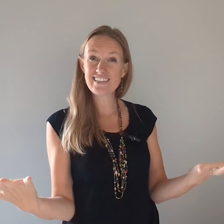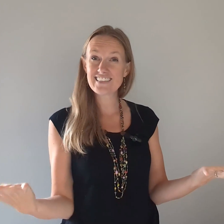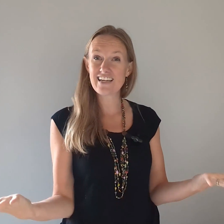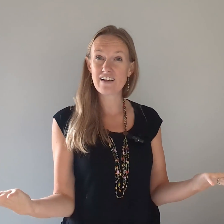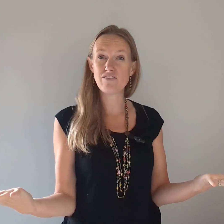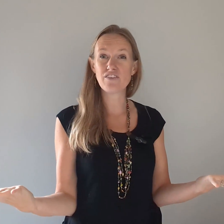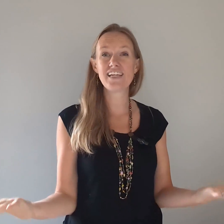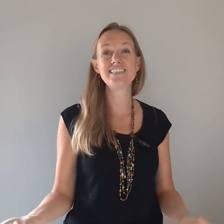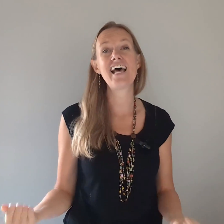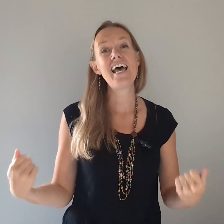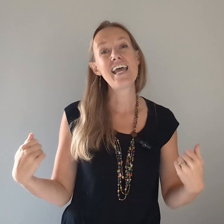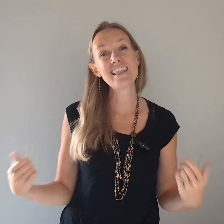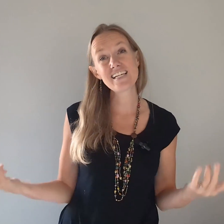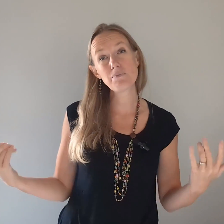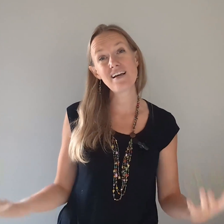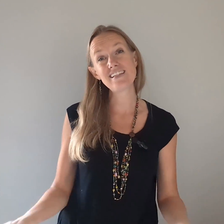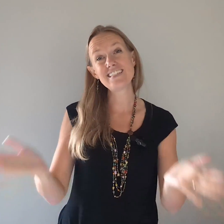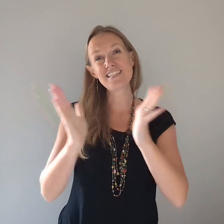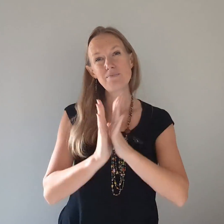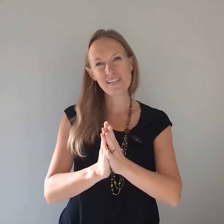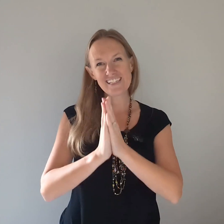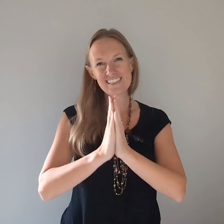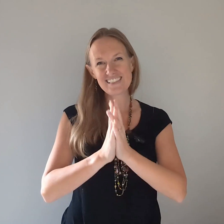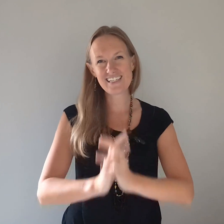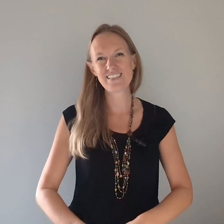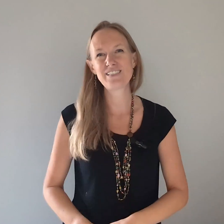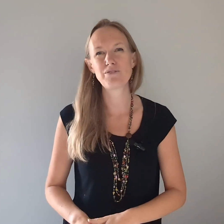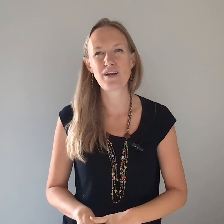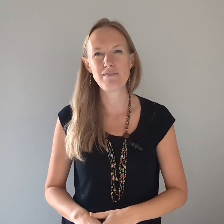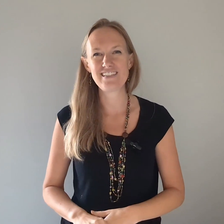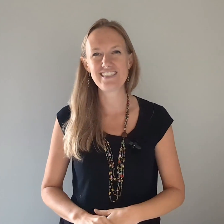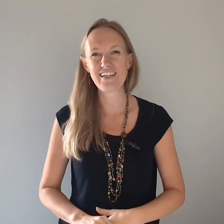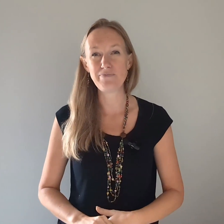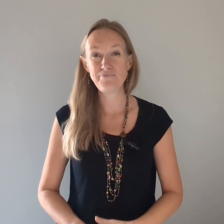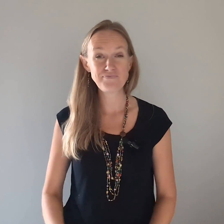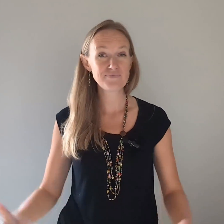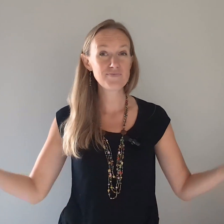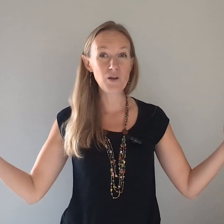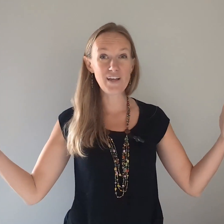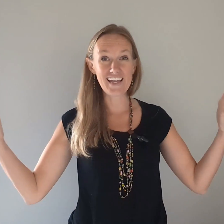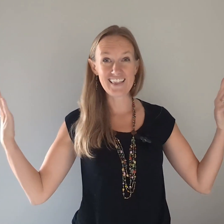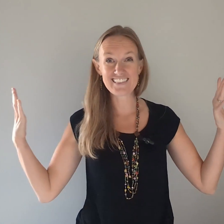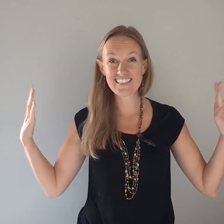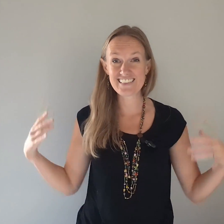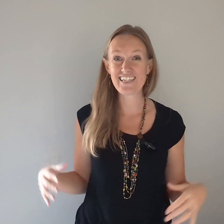lyrics and other helpful things. And last but not least, please consider subscribing to the channel. Okay, let's get